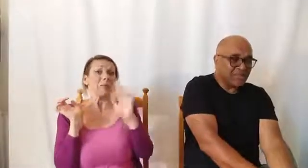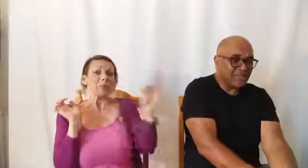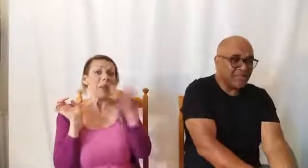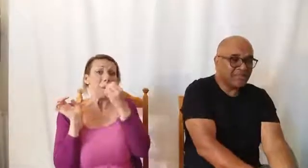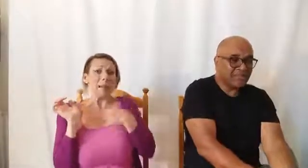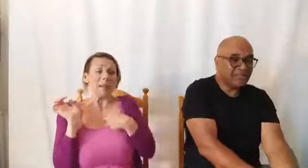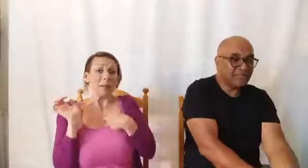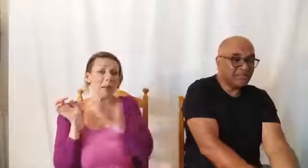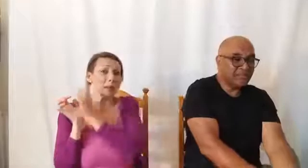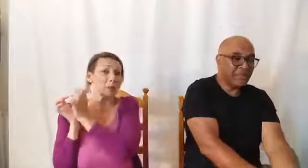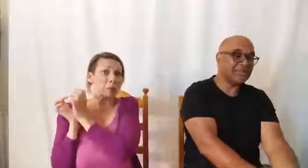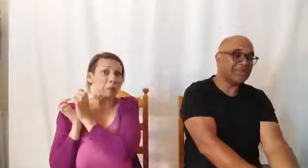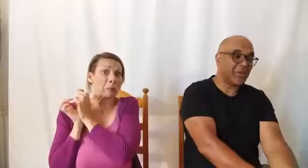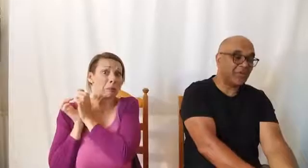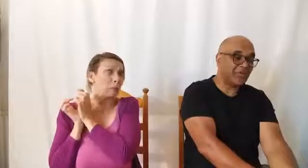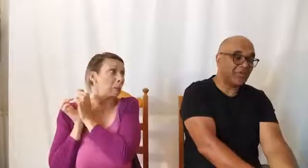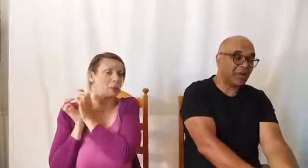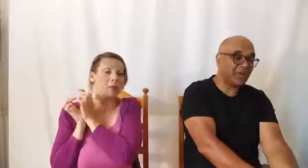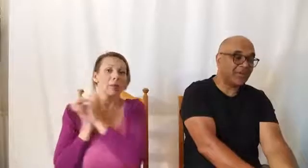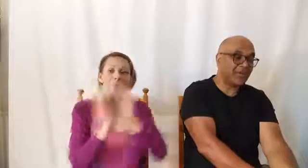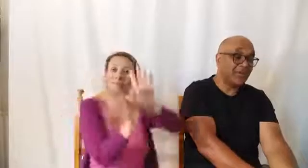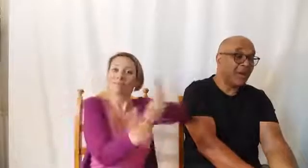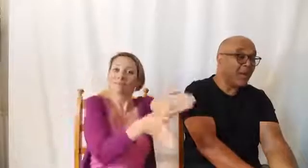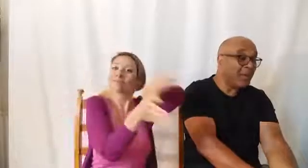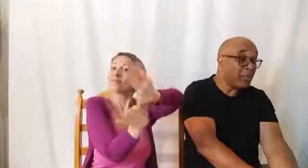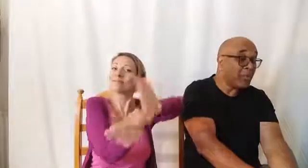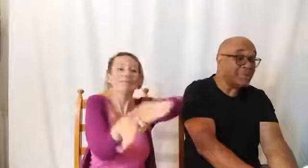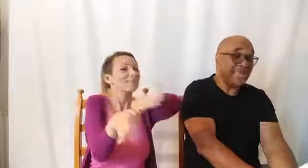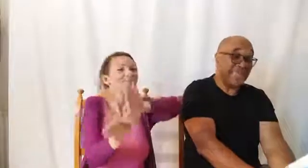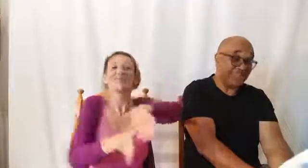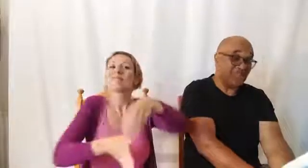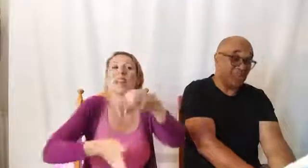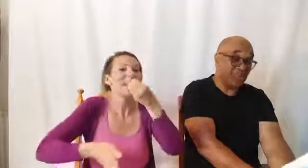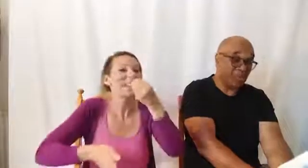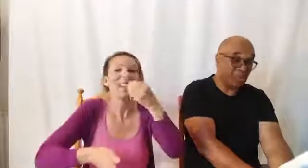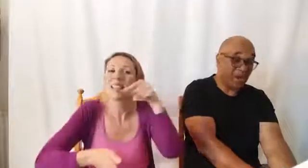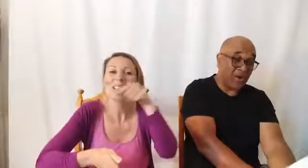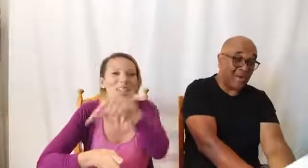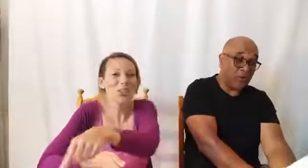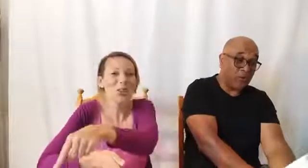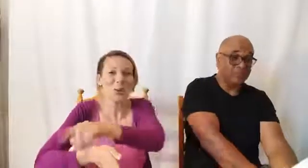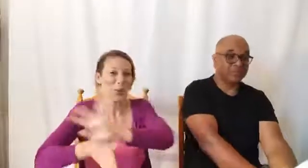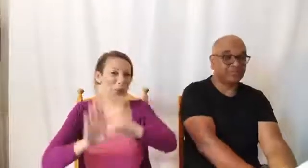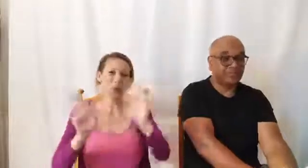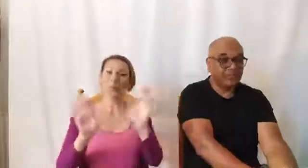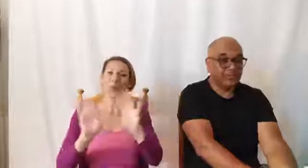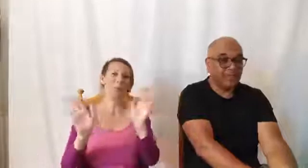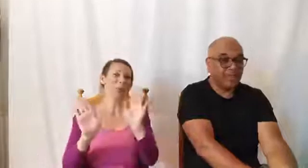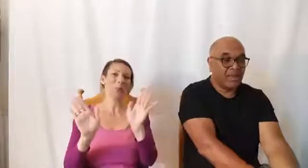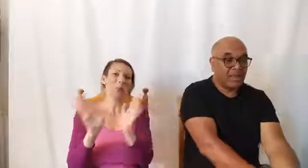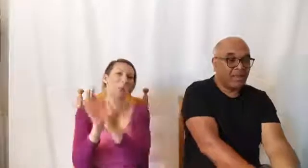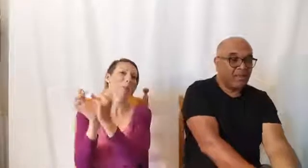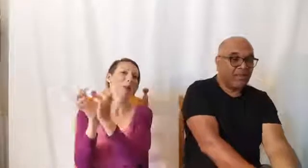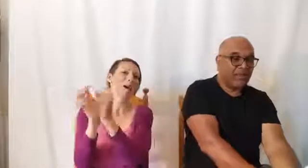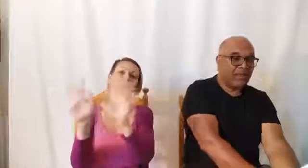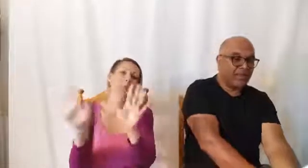Ben. Wendy smiled and replied, "I will not eat you, small barnacle." Ben felt annoyed